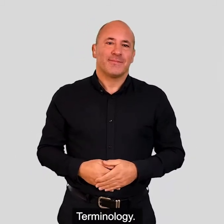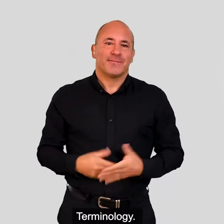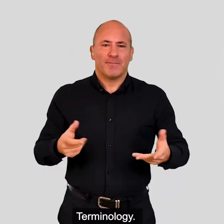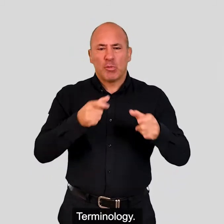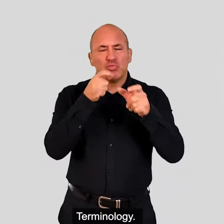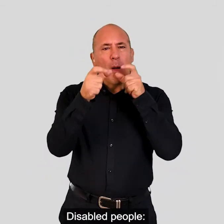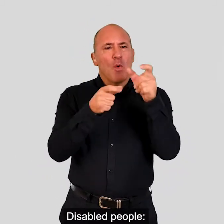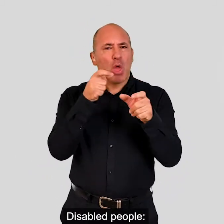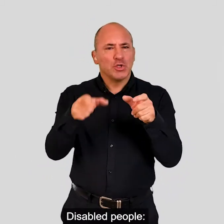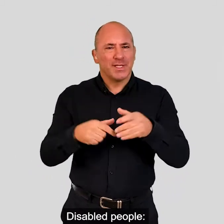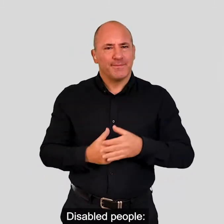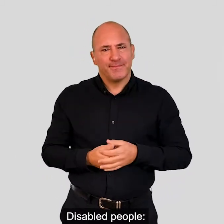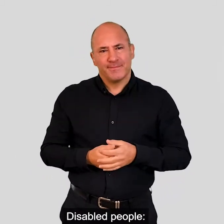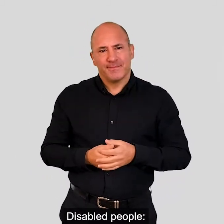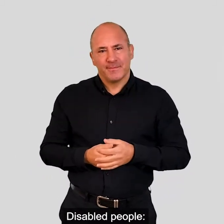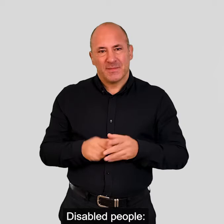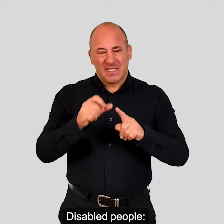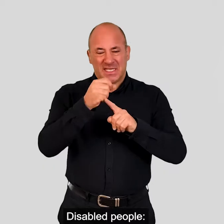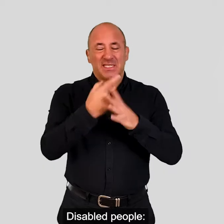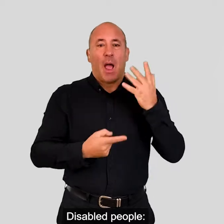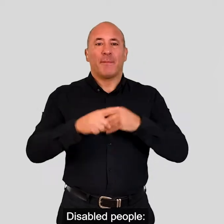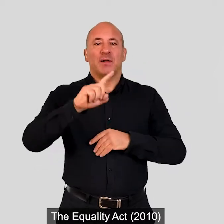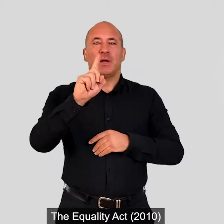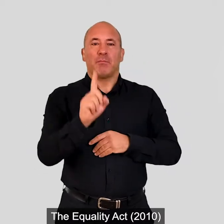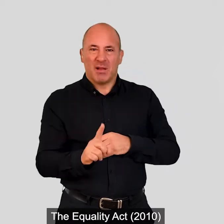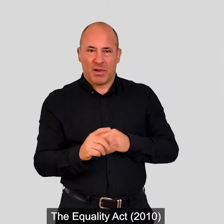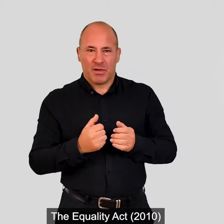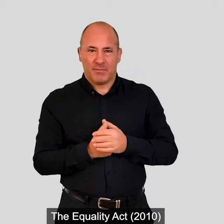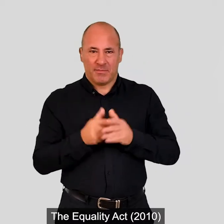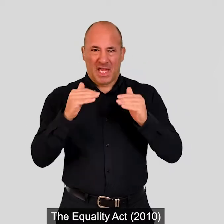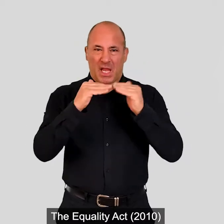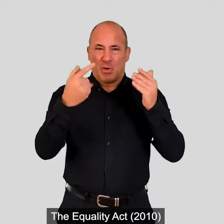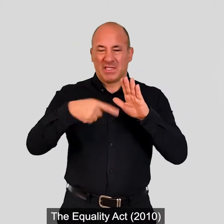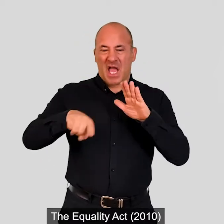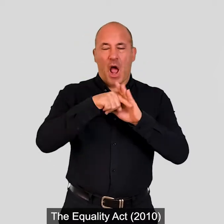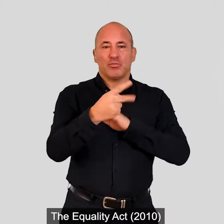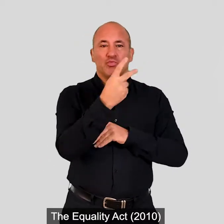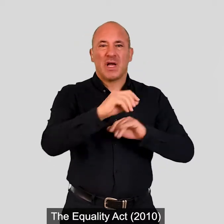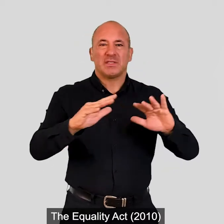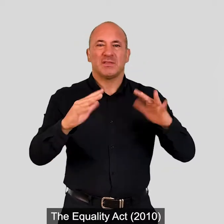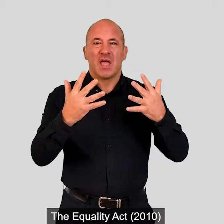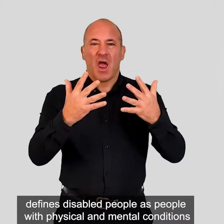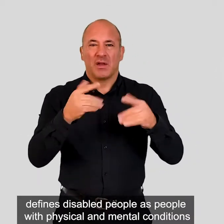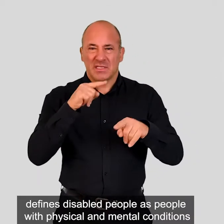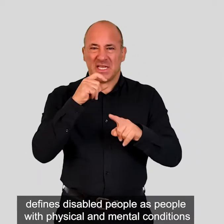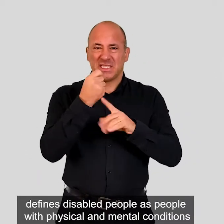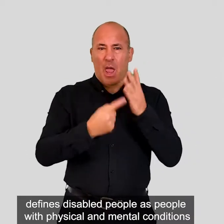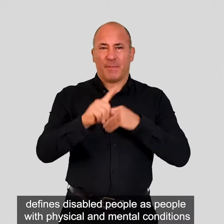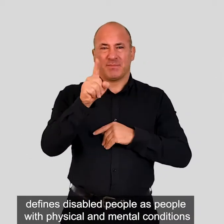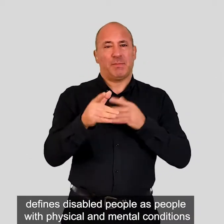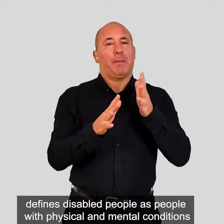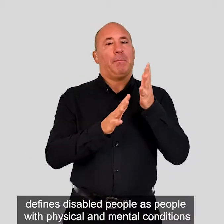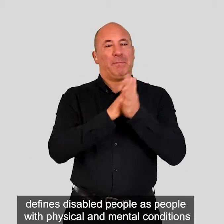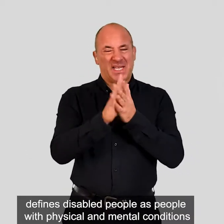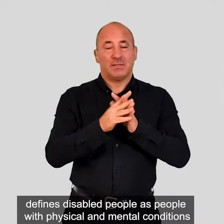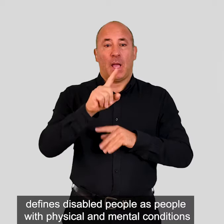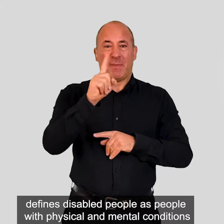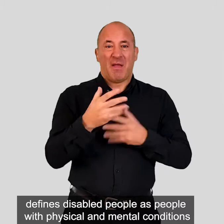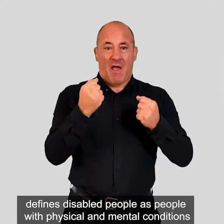Terminology. Disabled people. The Equality Act 2010 defines disabled people as people